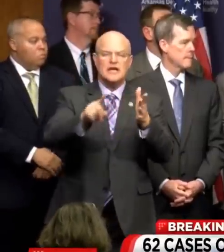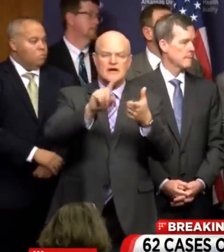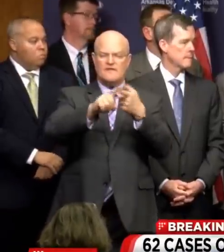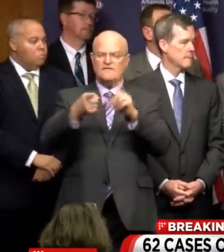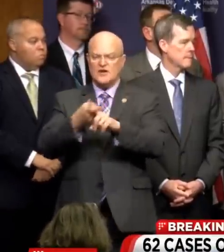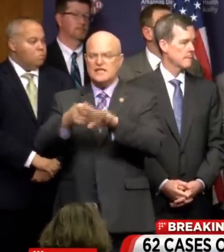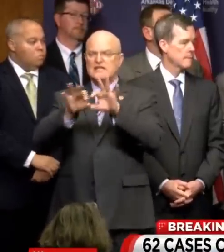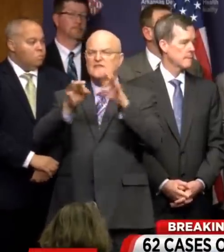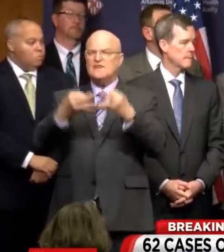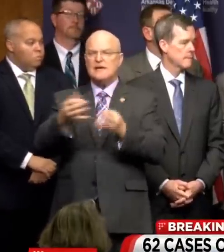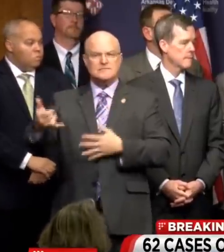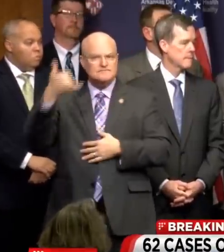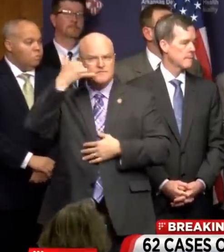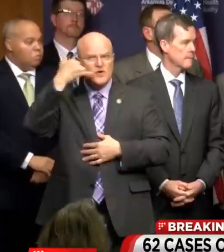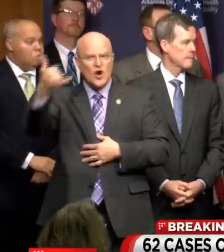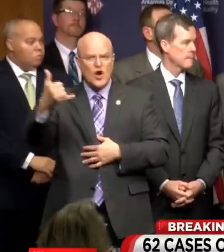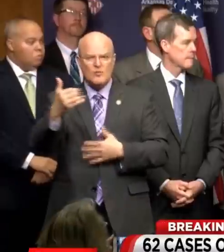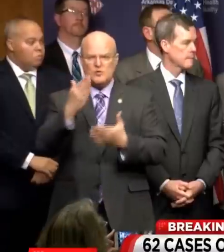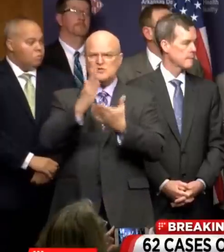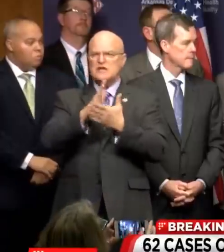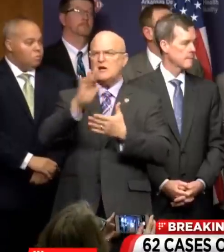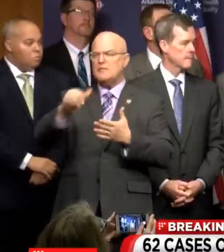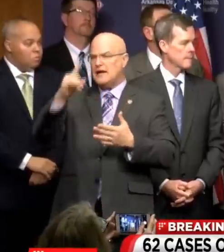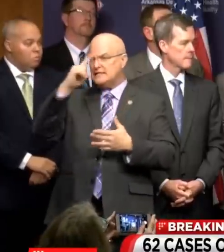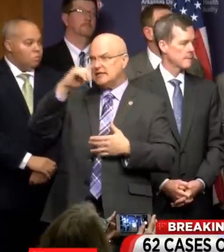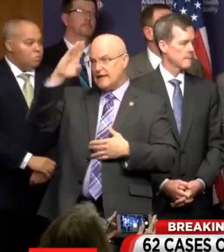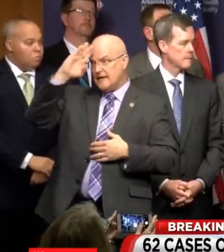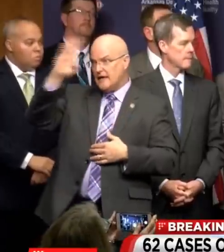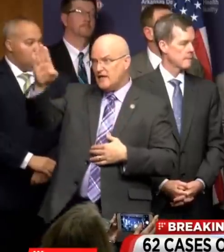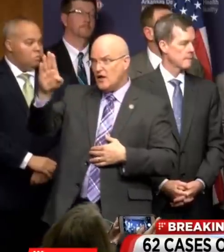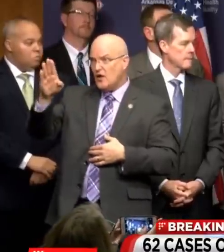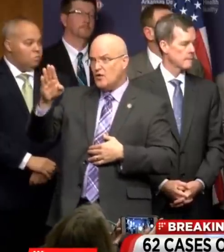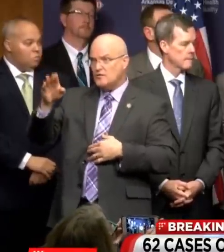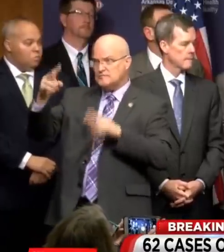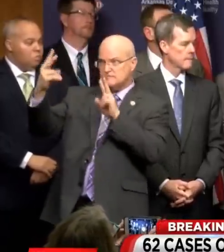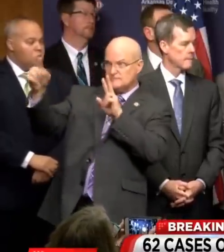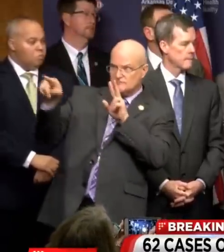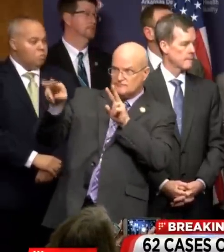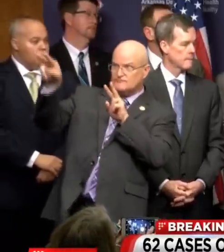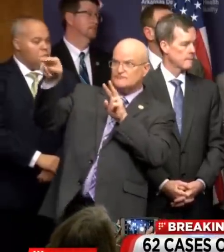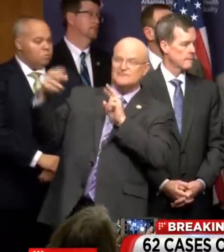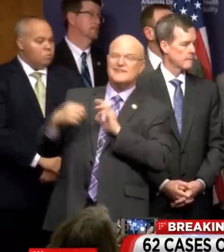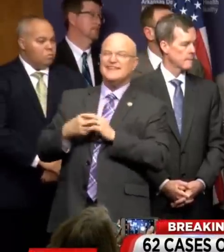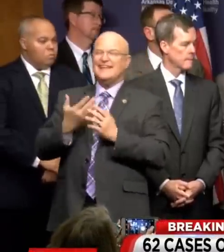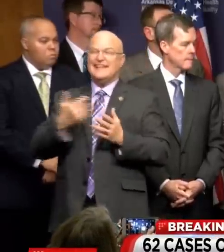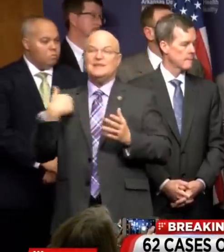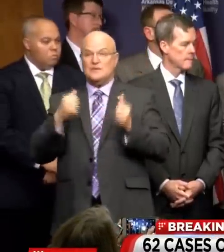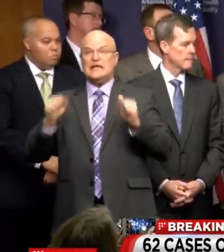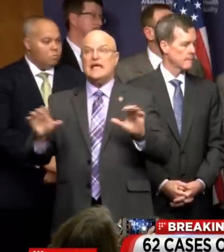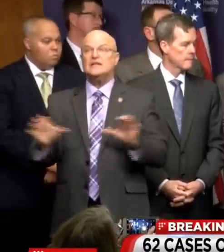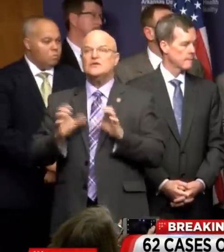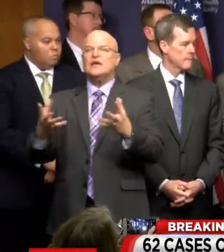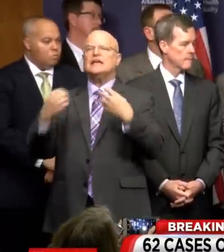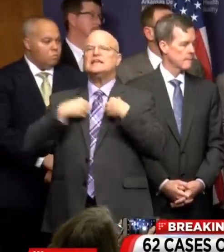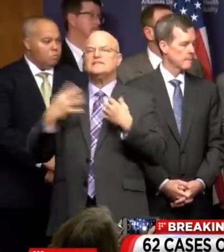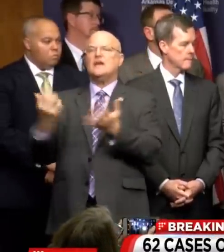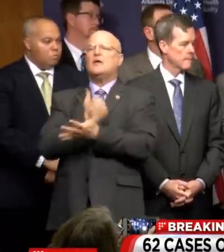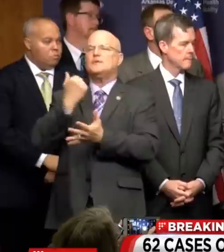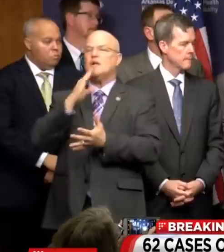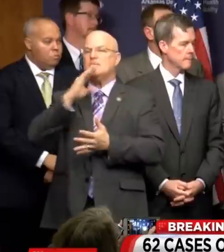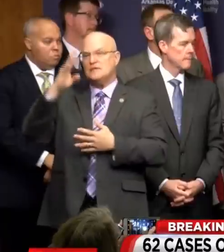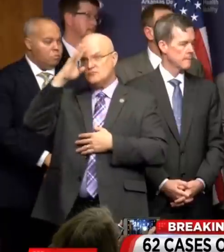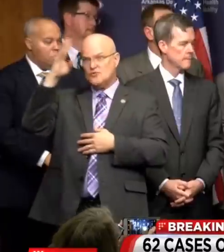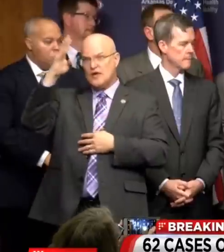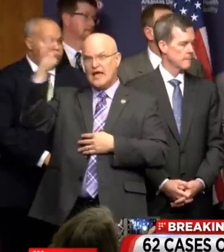family by phone or stopping by and just saying hello from the driveway. There are things that we can do. It gives us an opportunity to